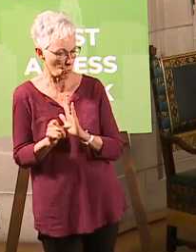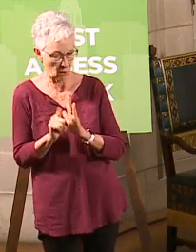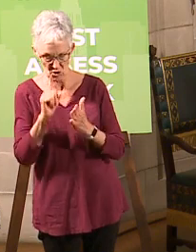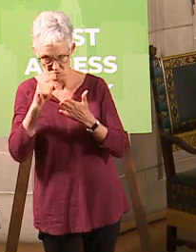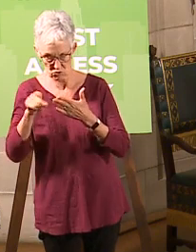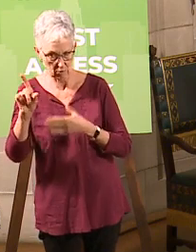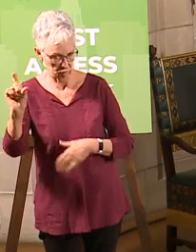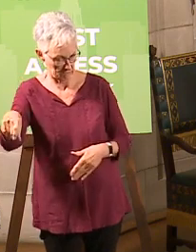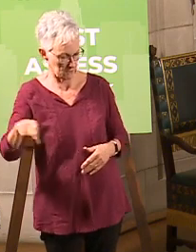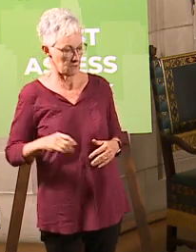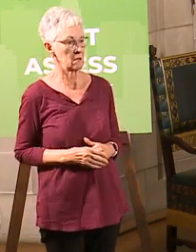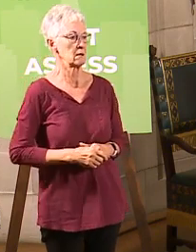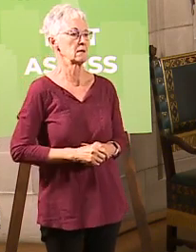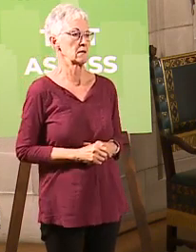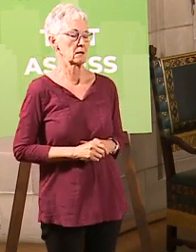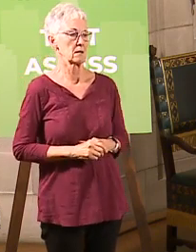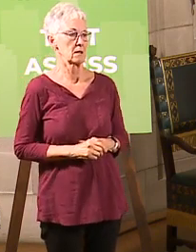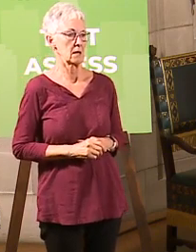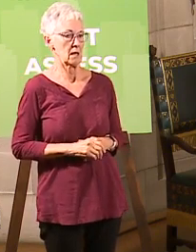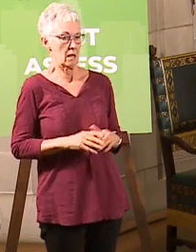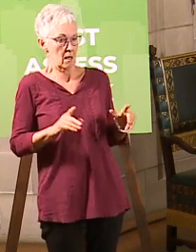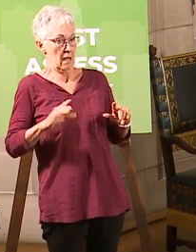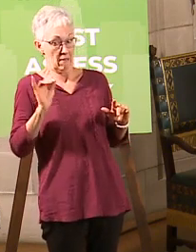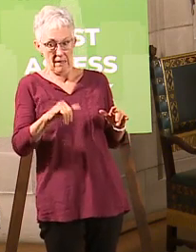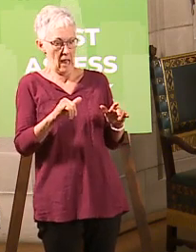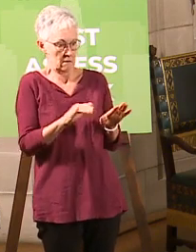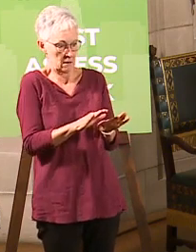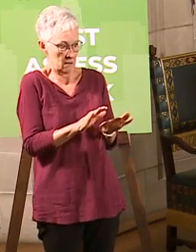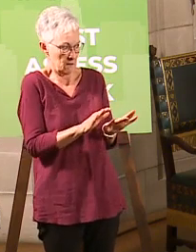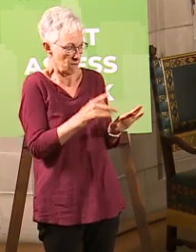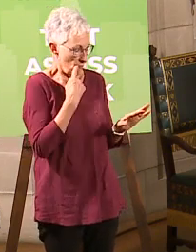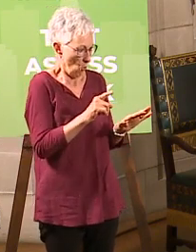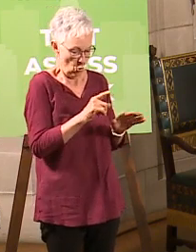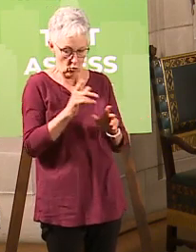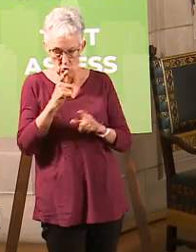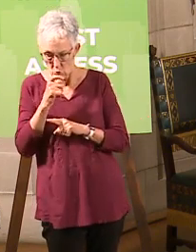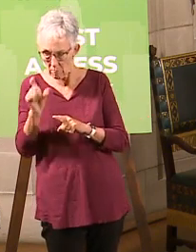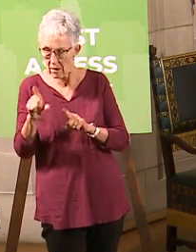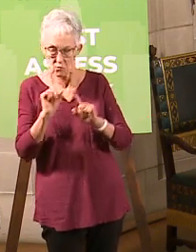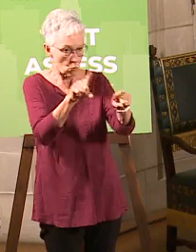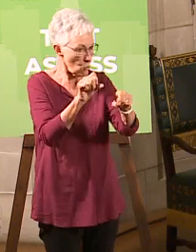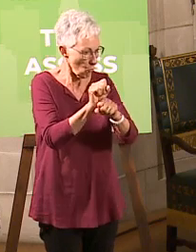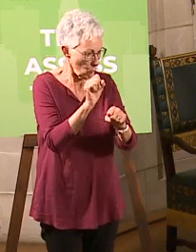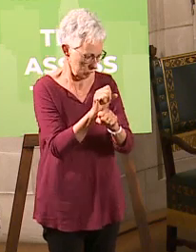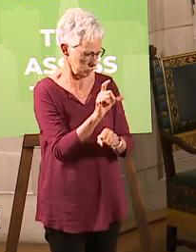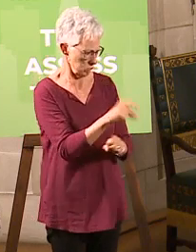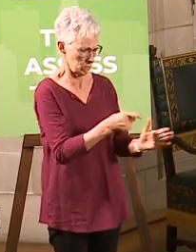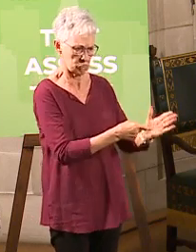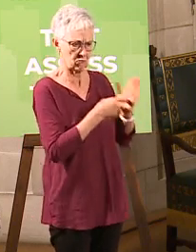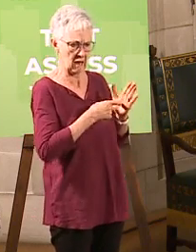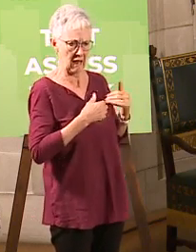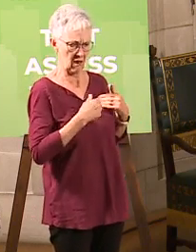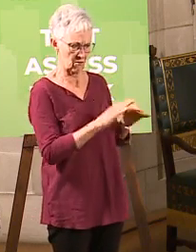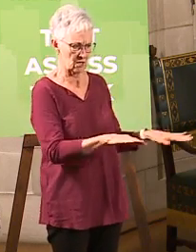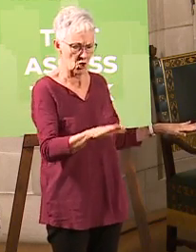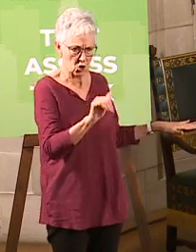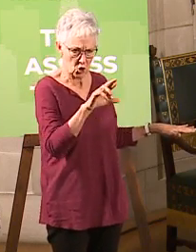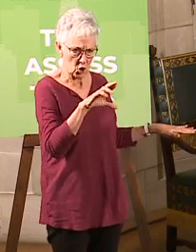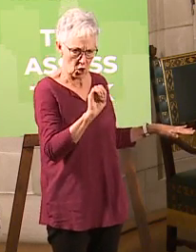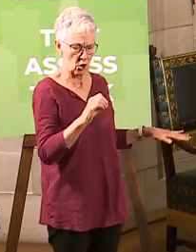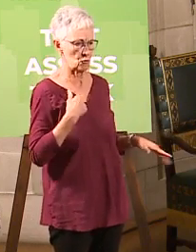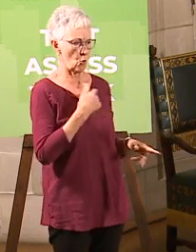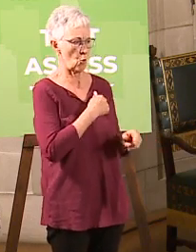secondly, allowing families receiving child care subsidy the option of using licensed, exempt in-home child care if their center